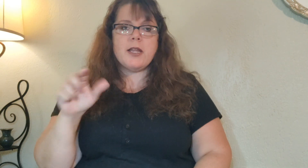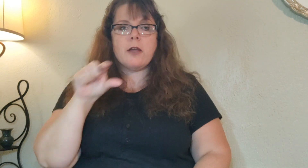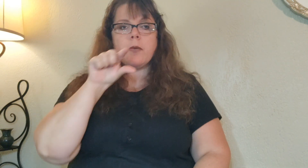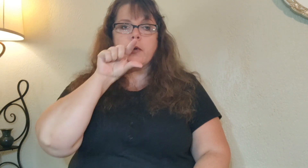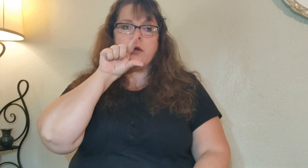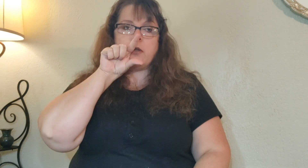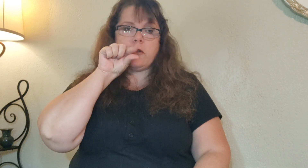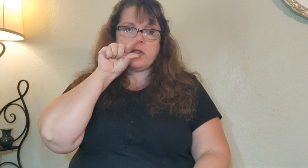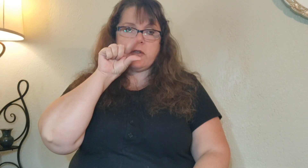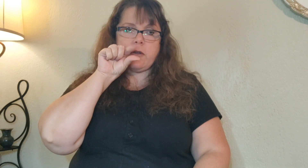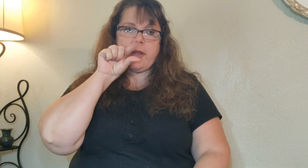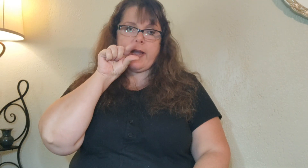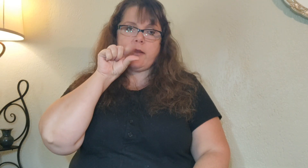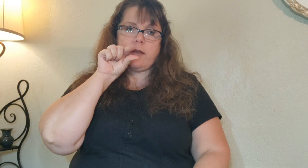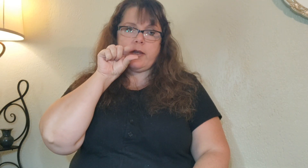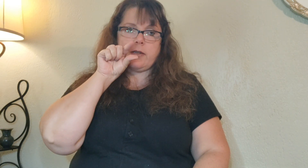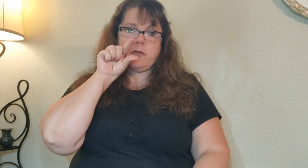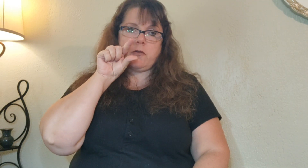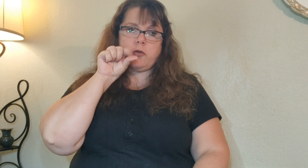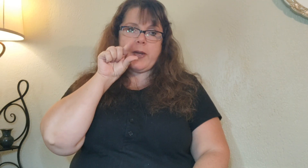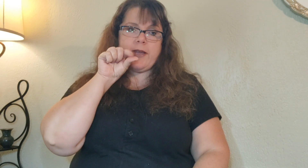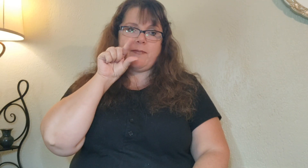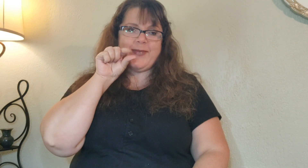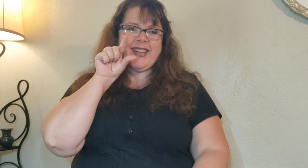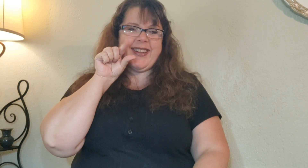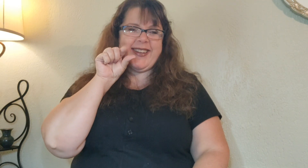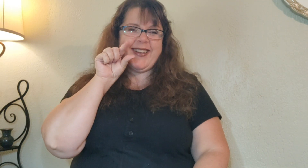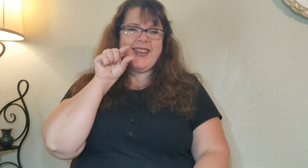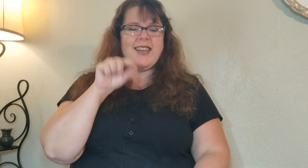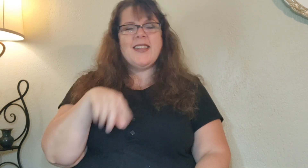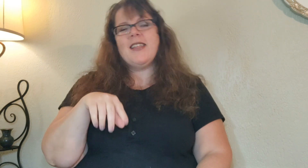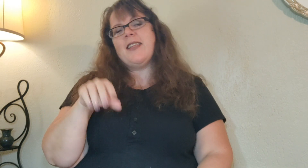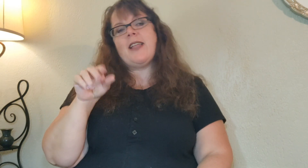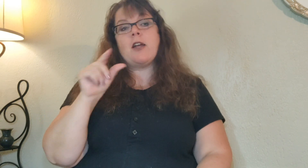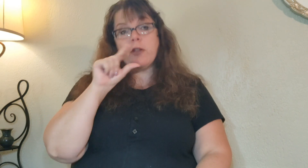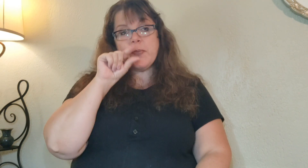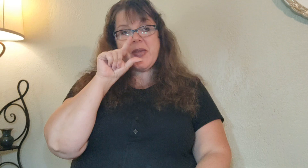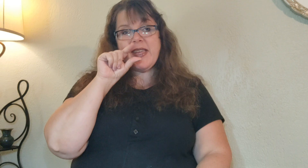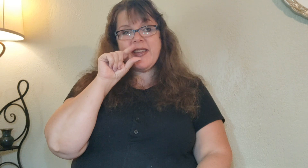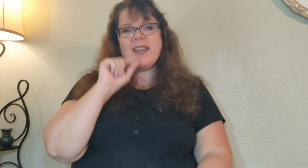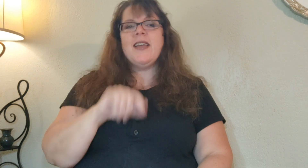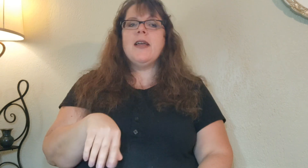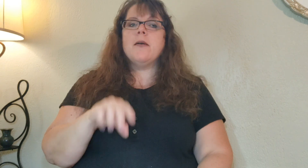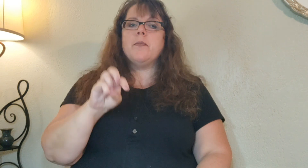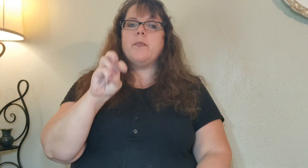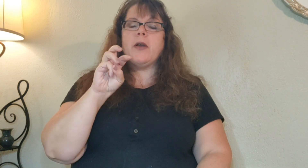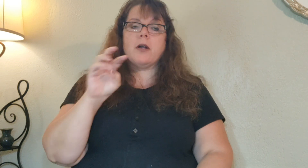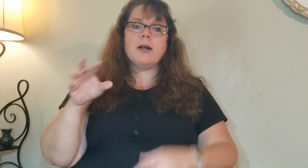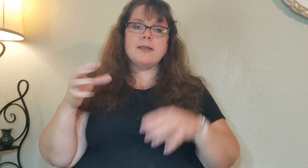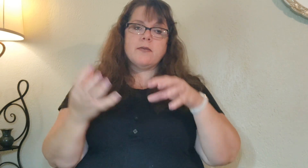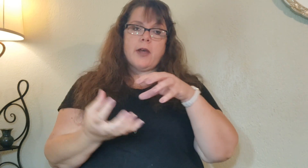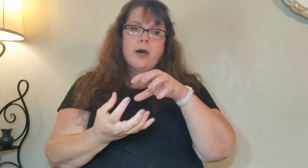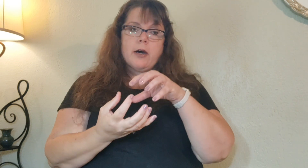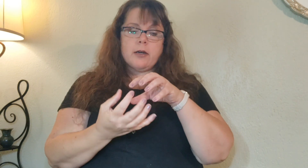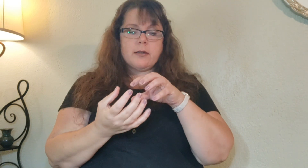other bird, you just do like the tweet, like, or the beak. But because of the